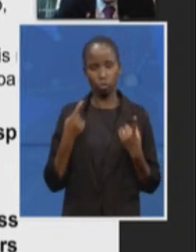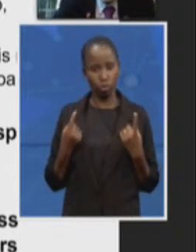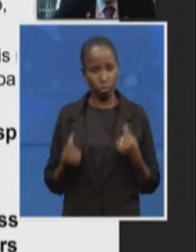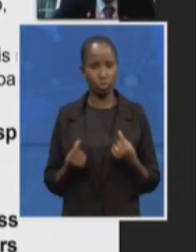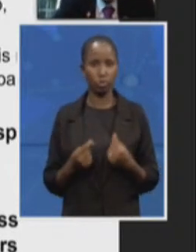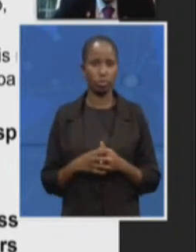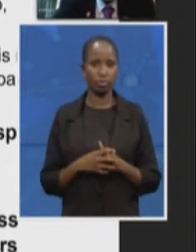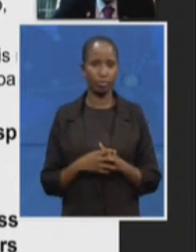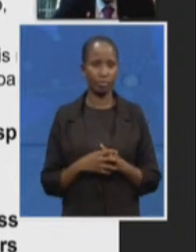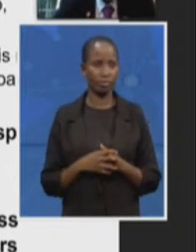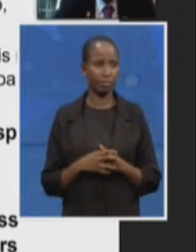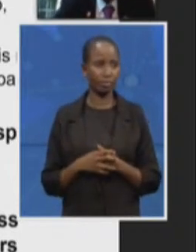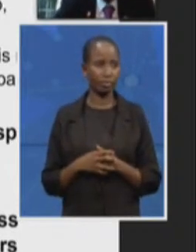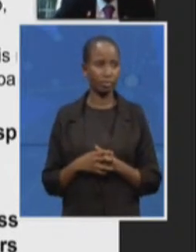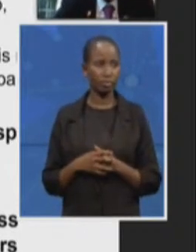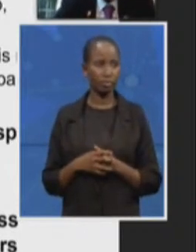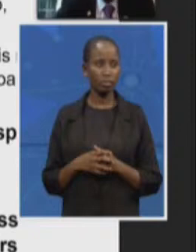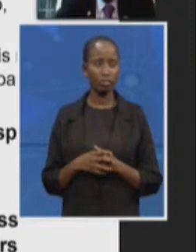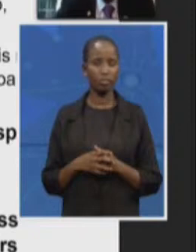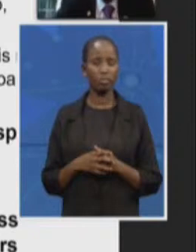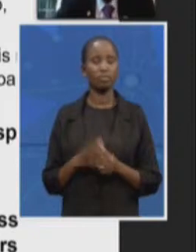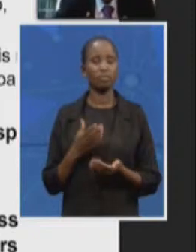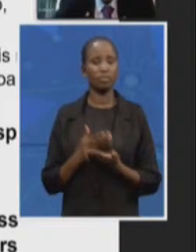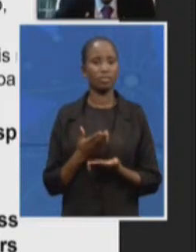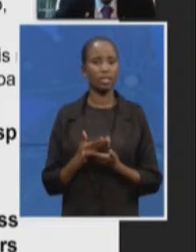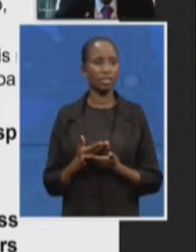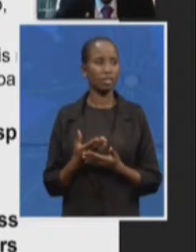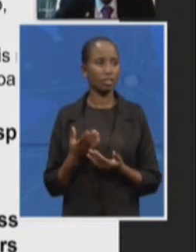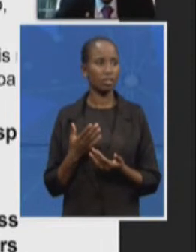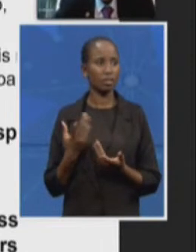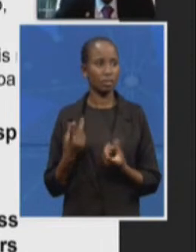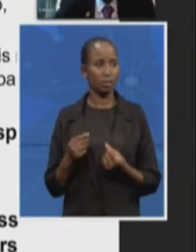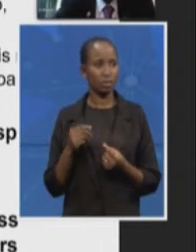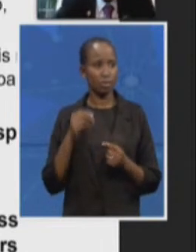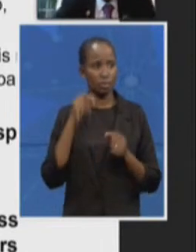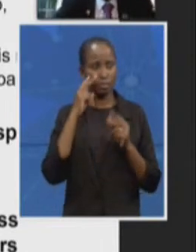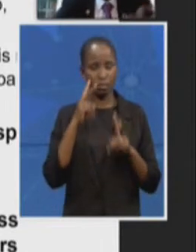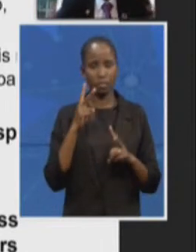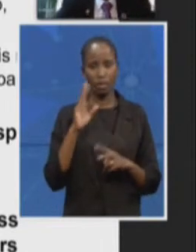to France for the meeting at the Pasteur Institute, you get a COVID test on